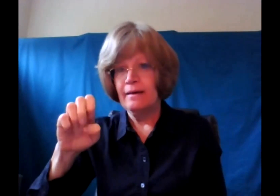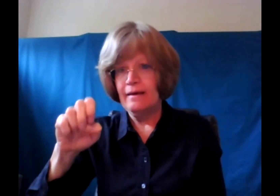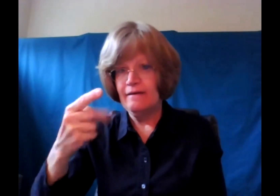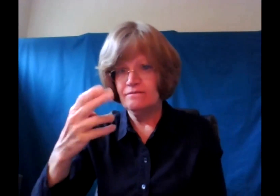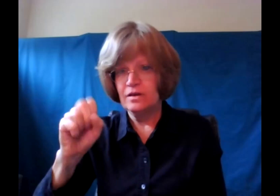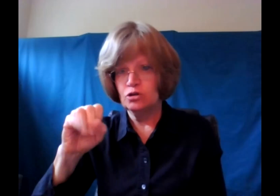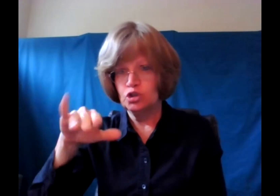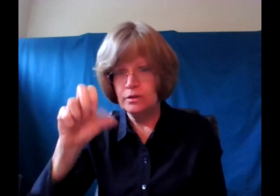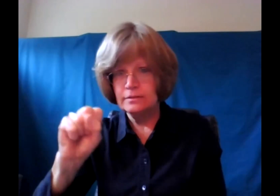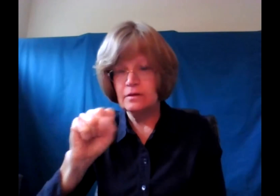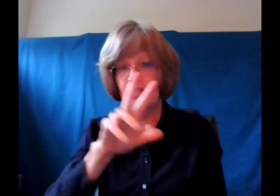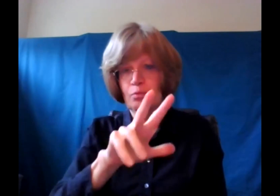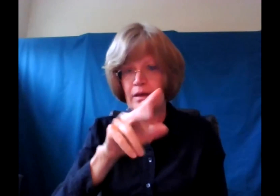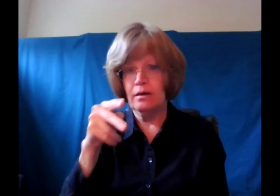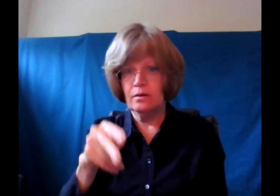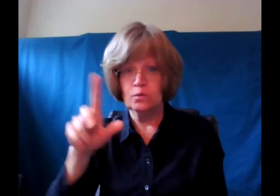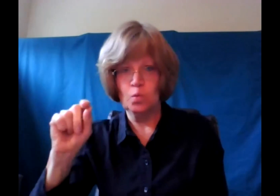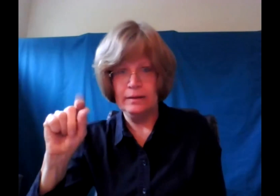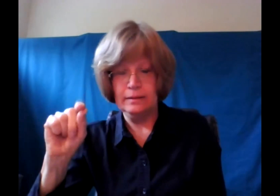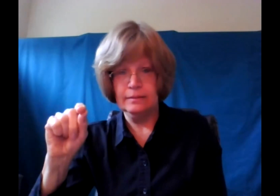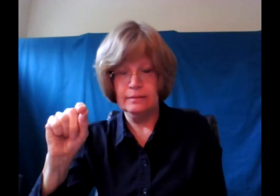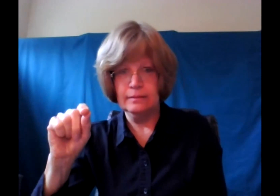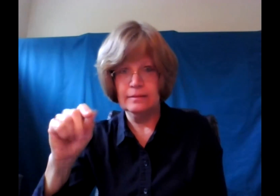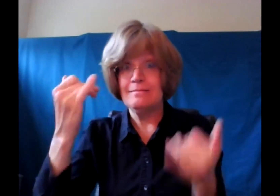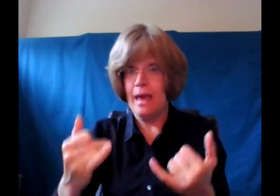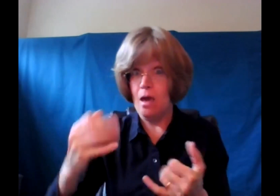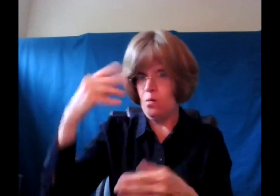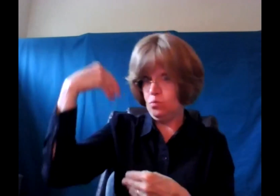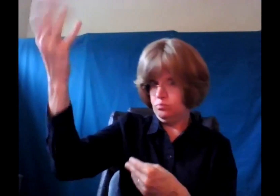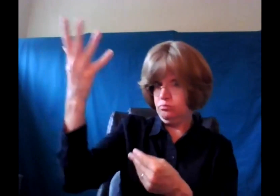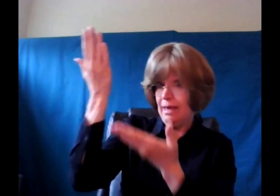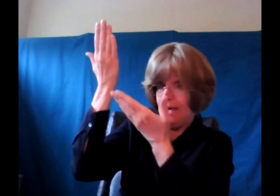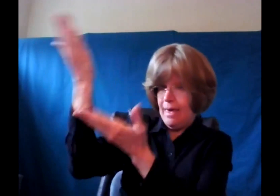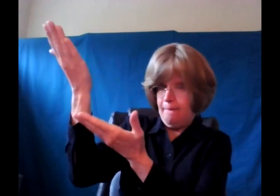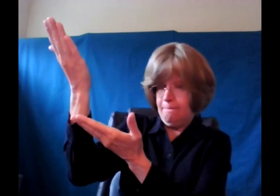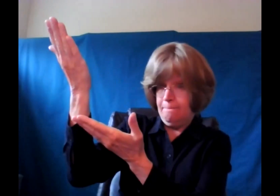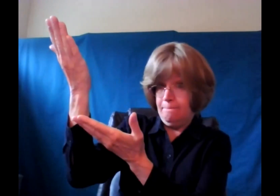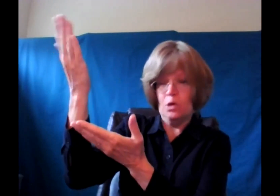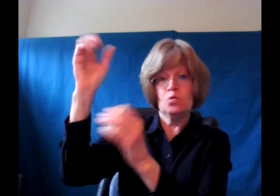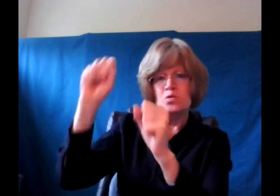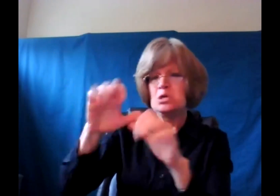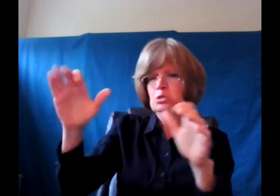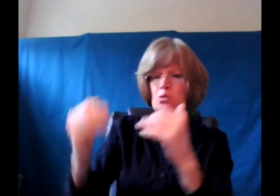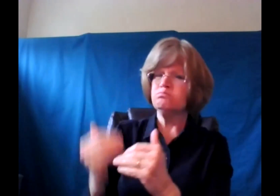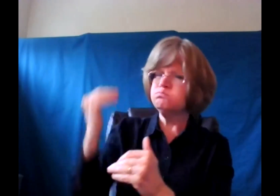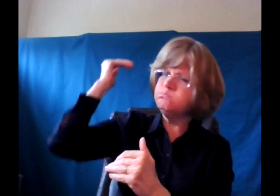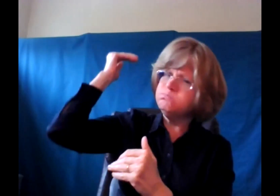3:20. And now unto him who is able to do